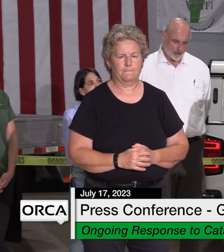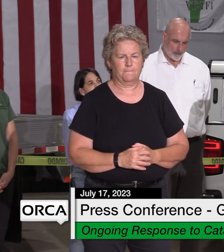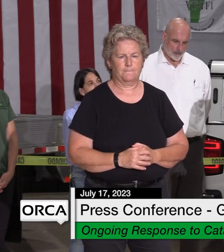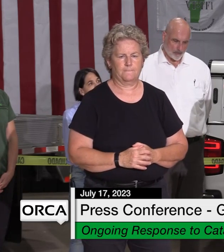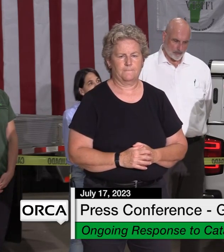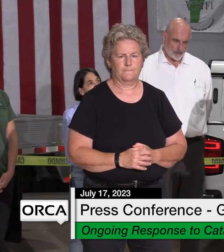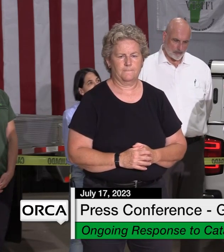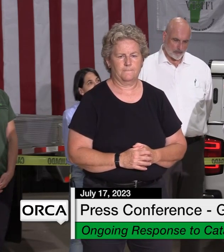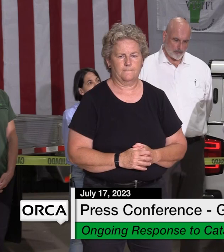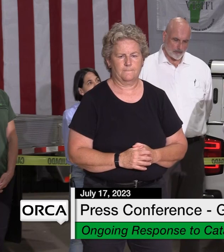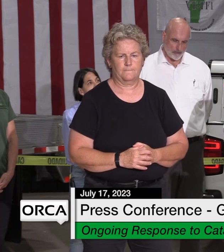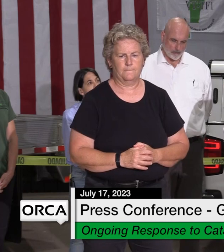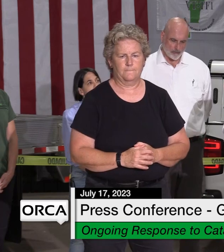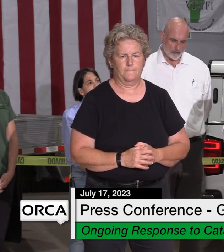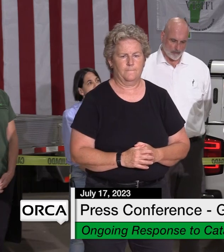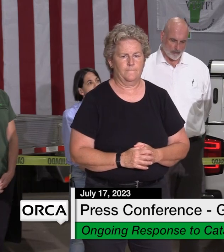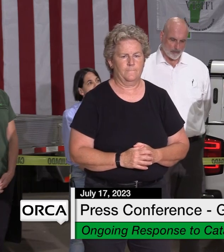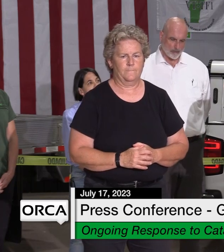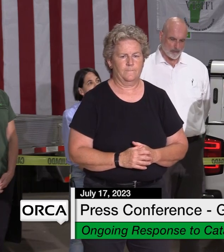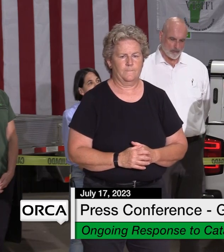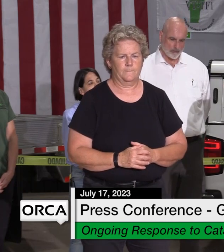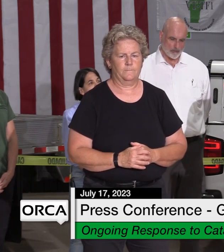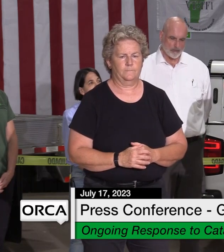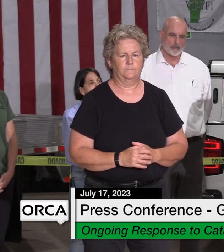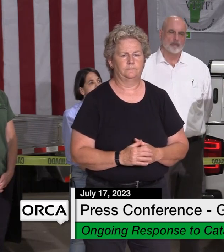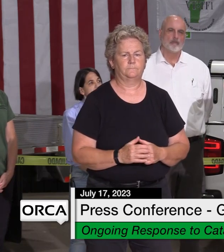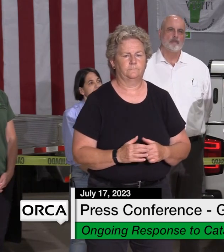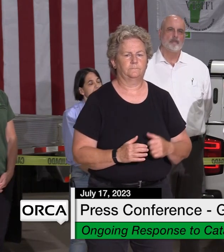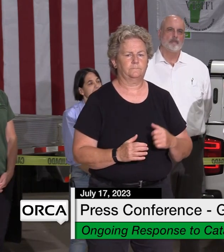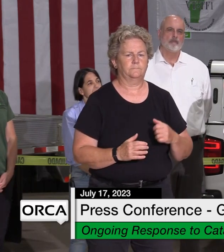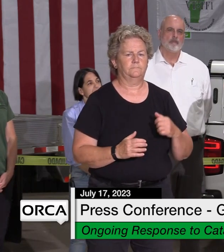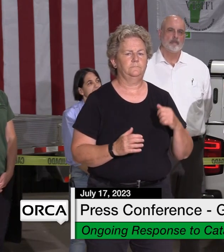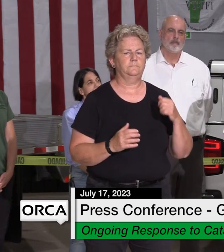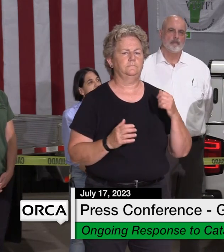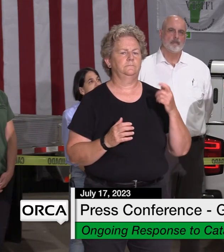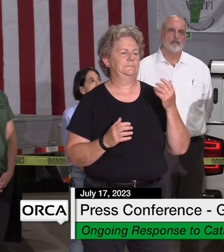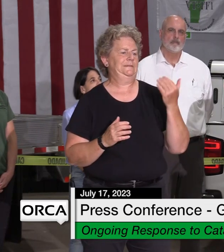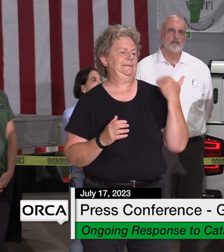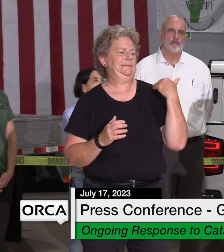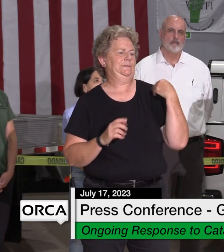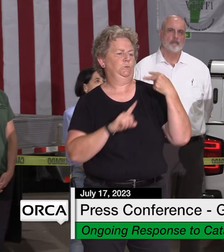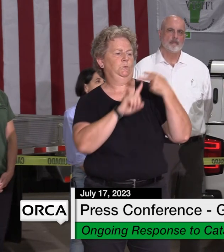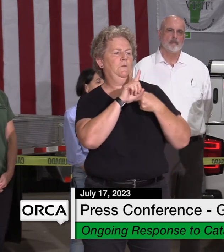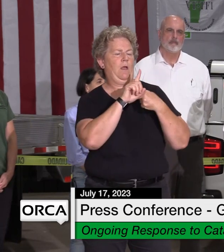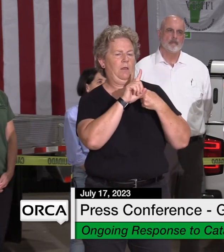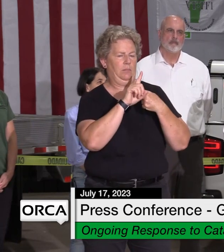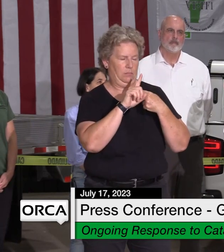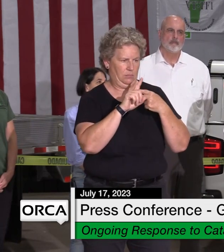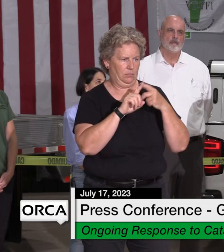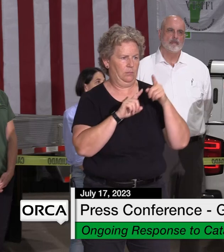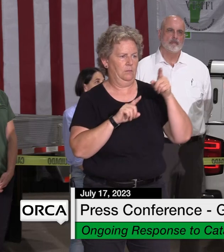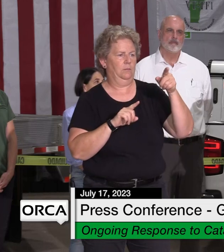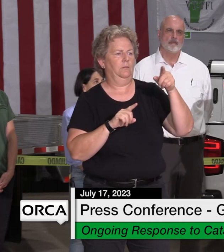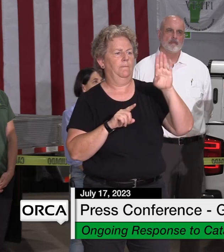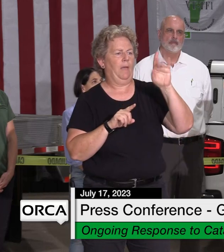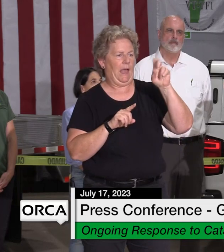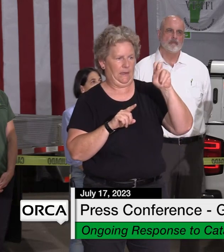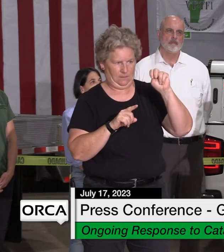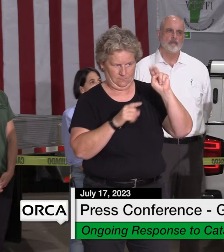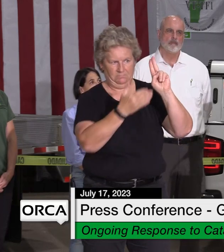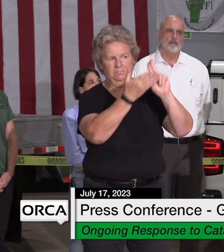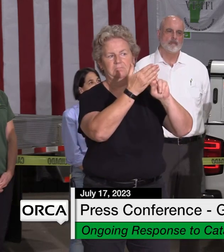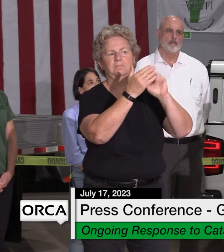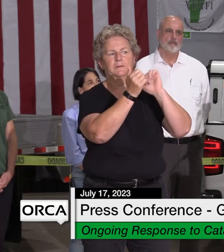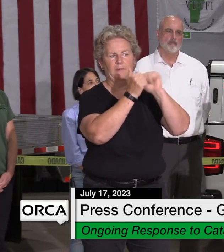round of a new program designed to make our highways, transit, ports, and rail systems more resilient in the face of extreme weather, called the